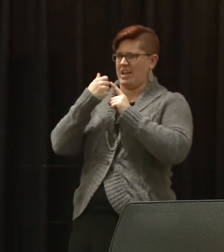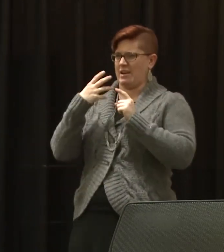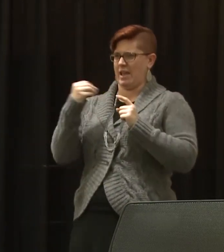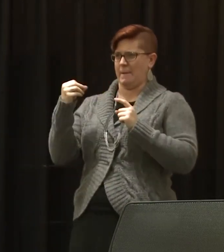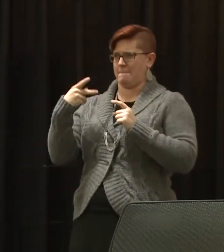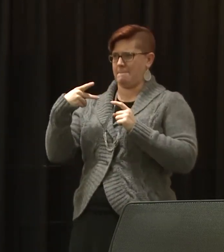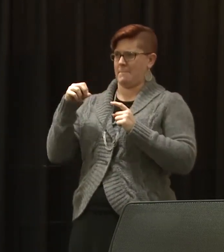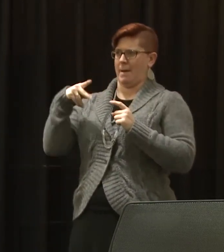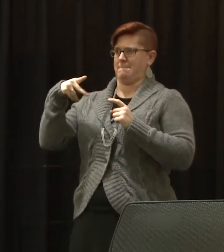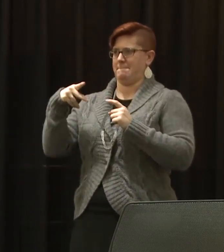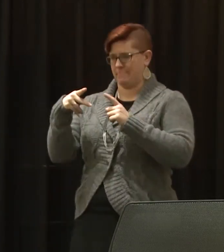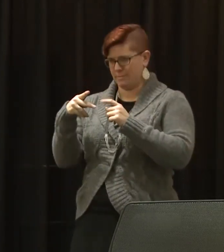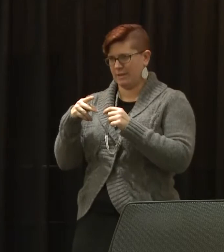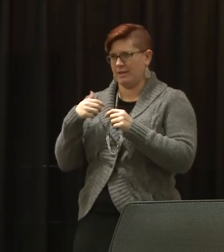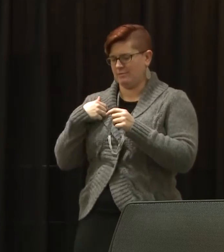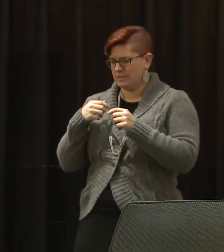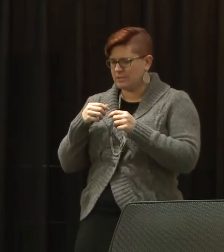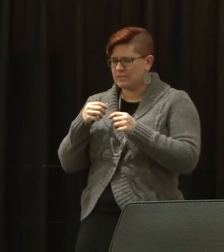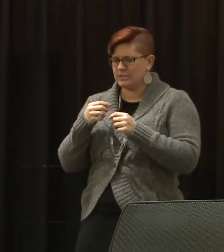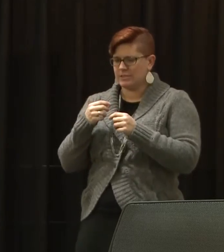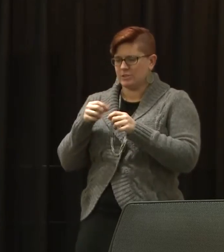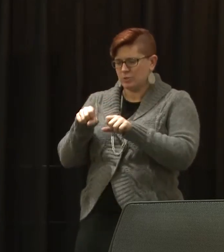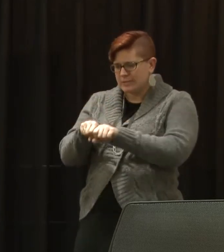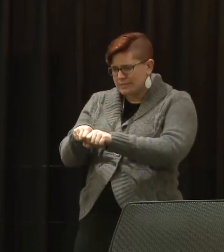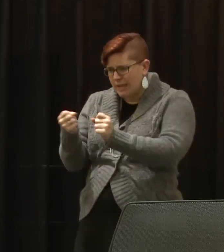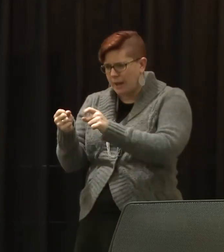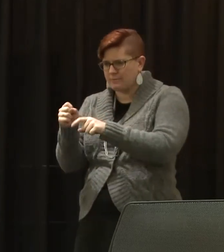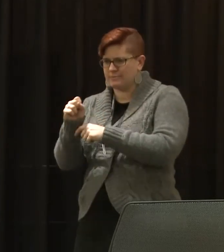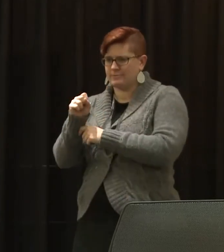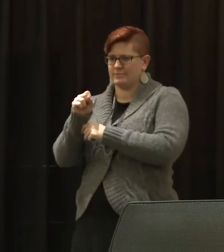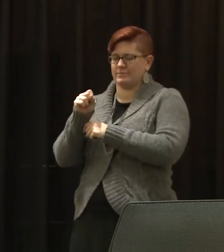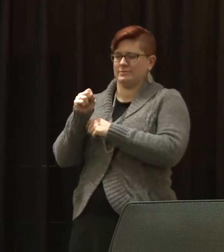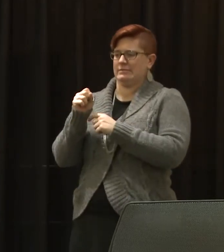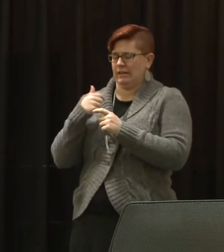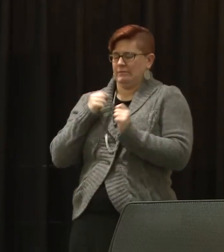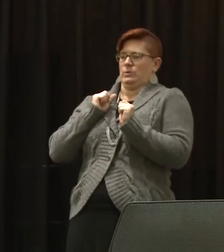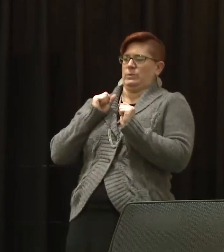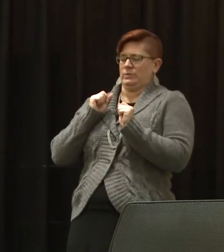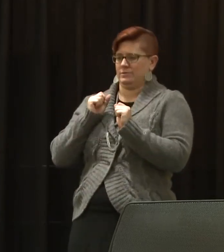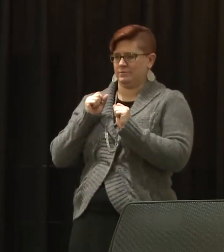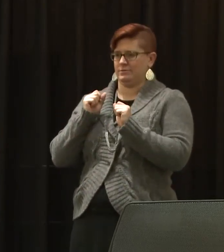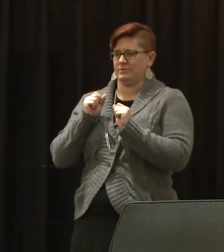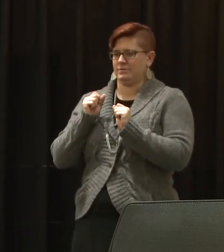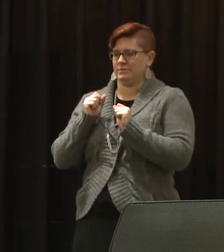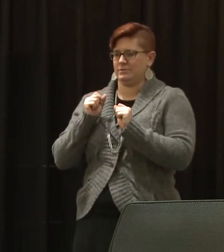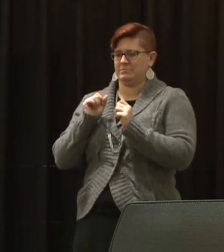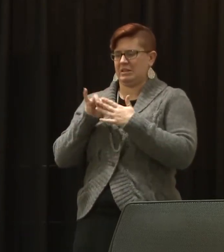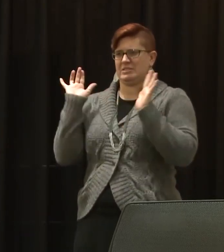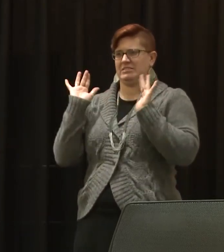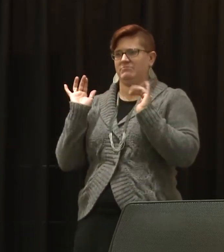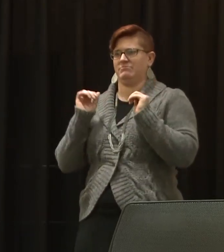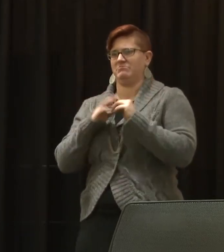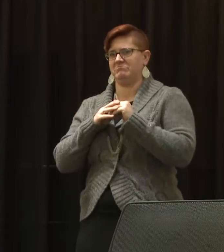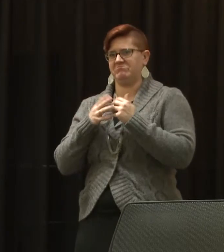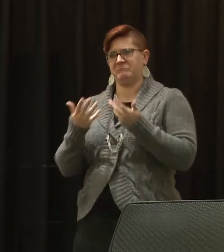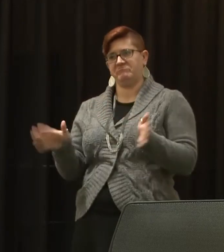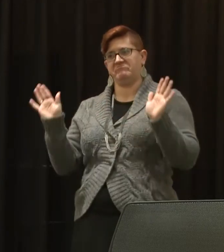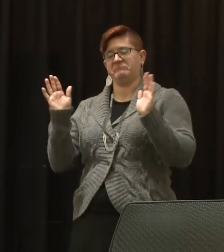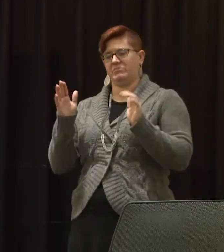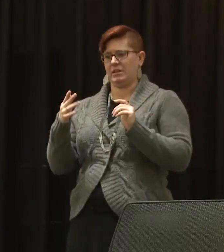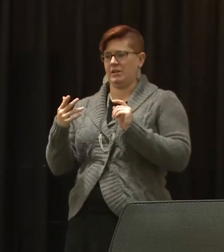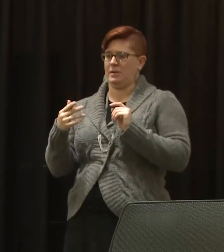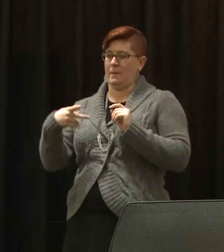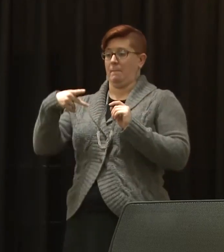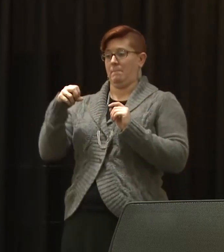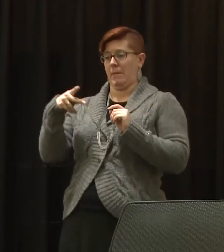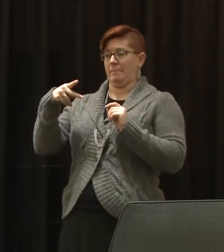pop. Twigs snap and whish onto my windshield. I flinch. But that was it. Thud, pop,